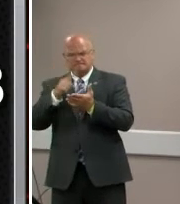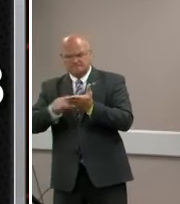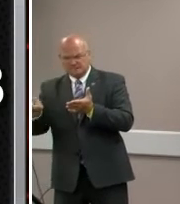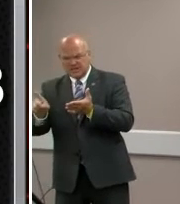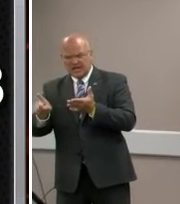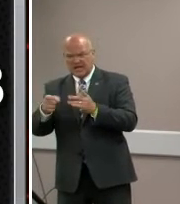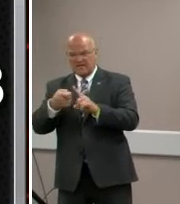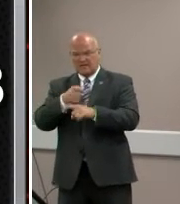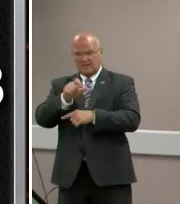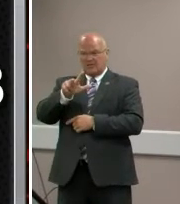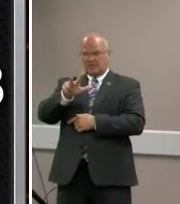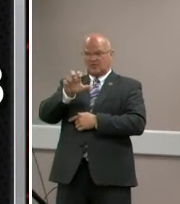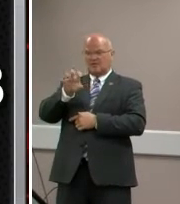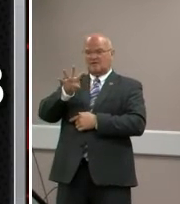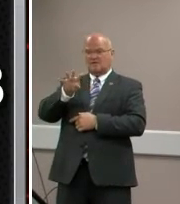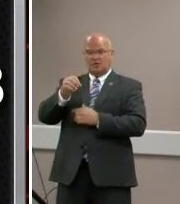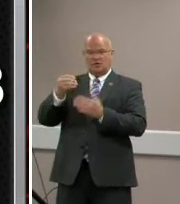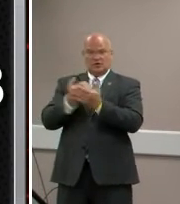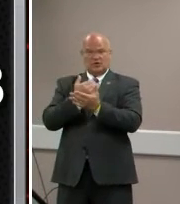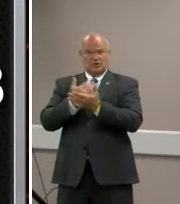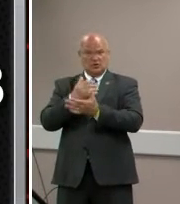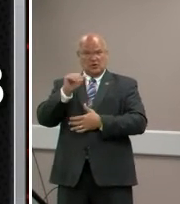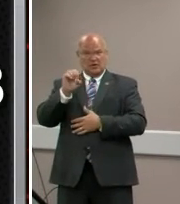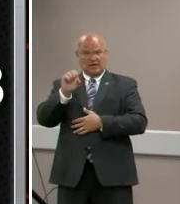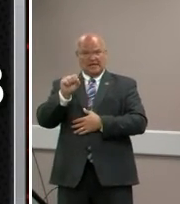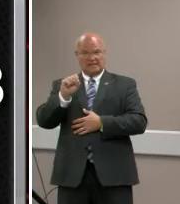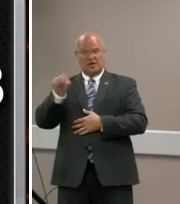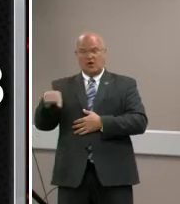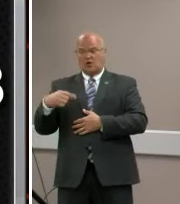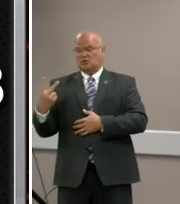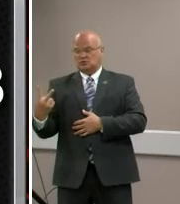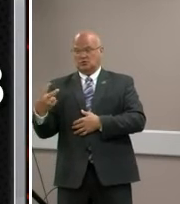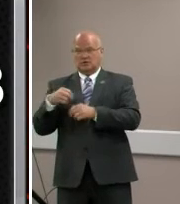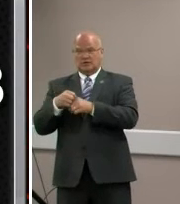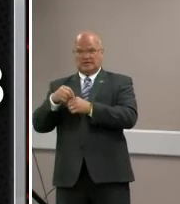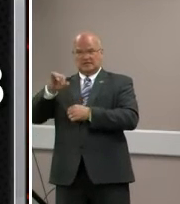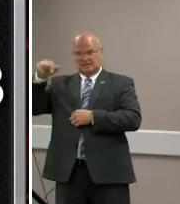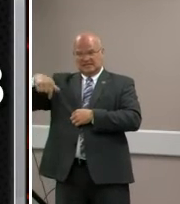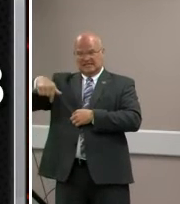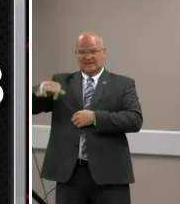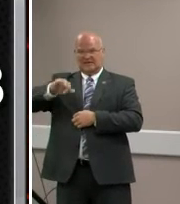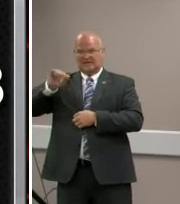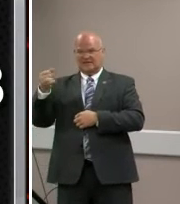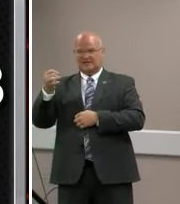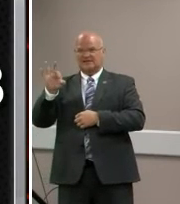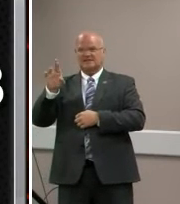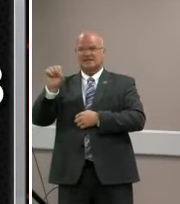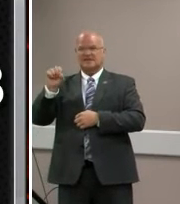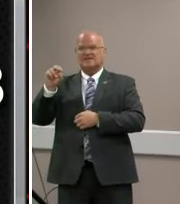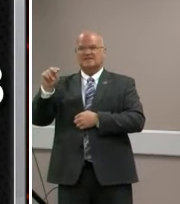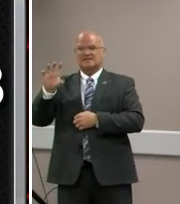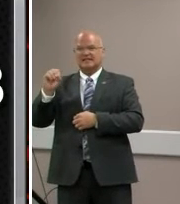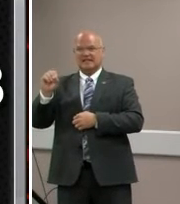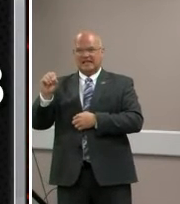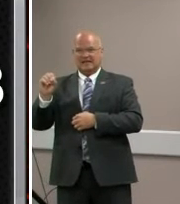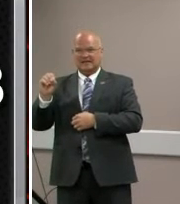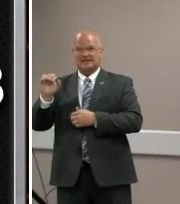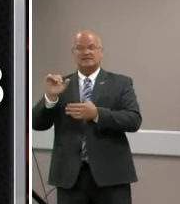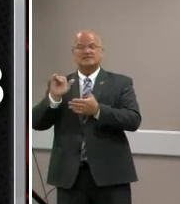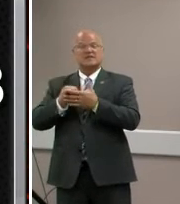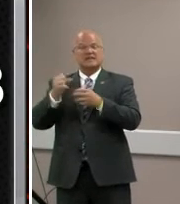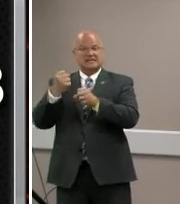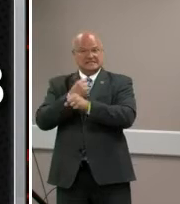that of those 340 new cases, only 2 of those are in Jefferson County. And so a breakdown of